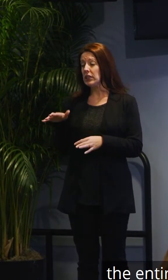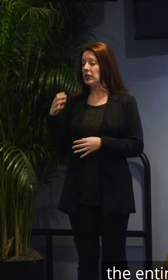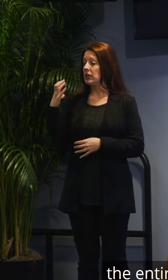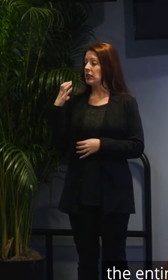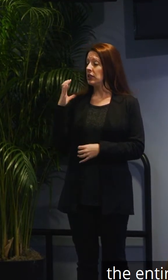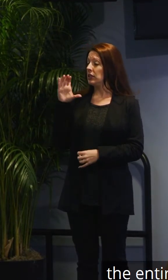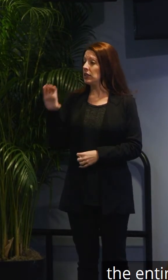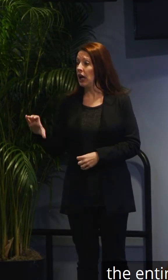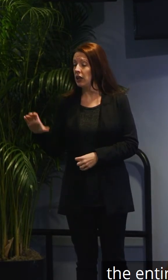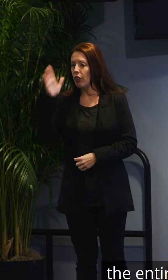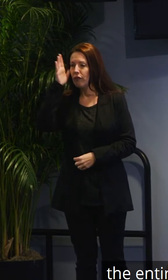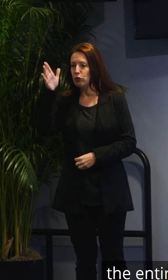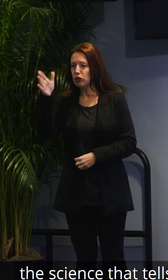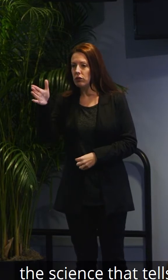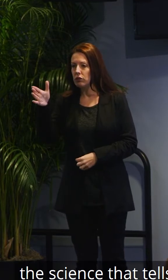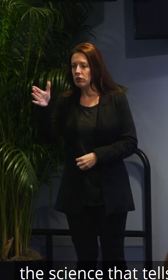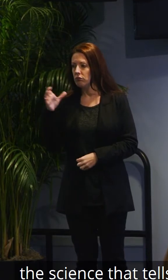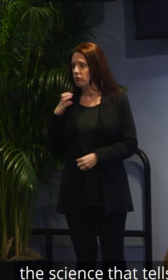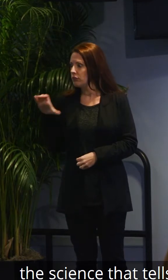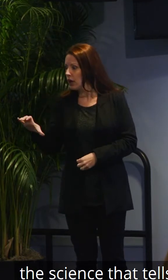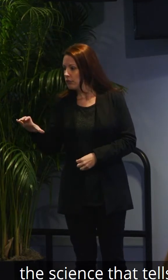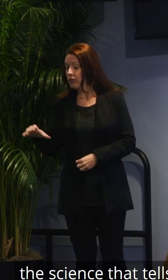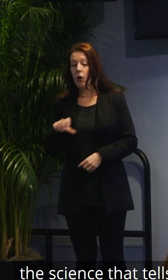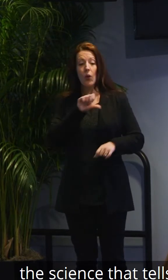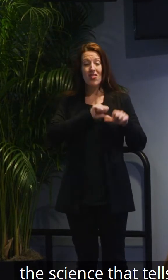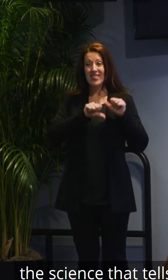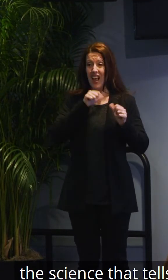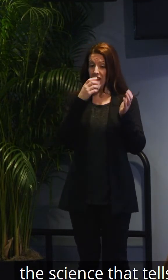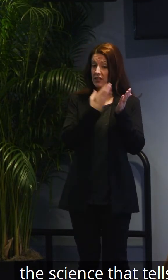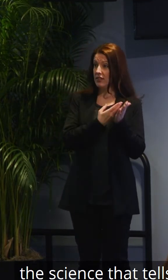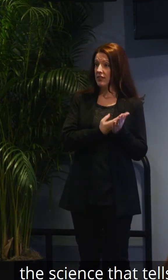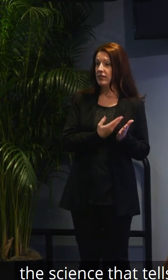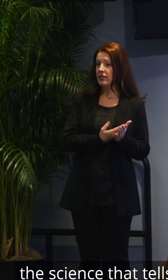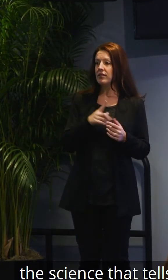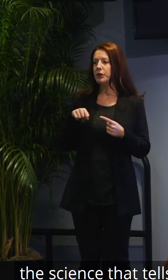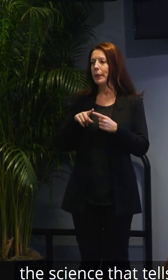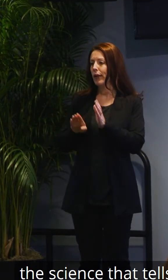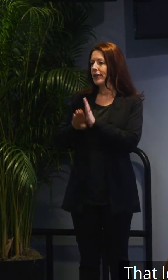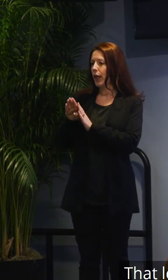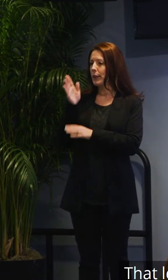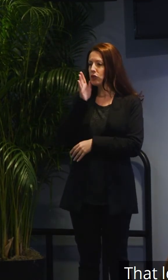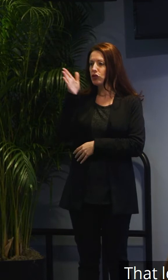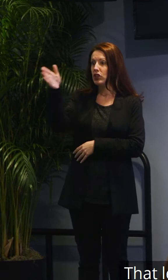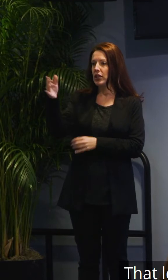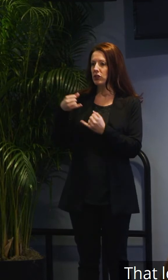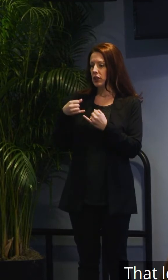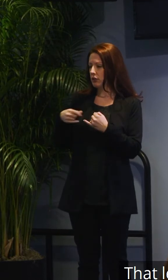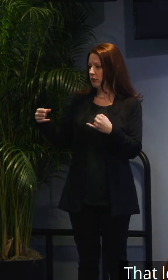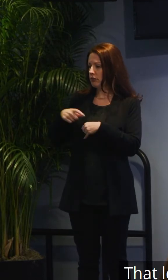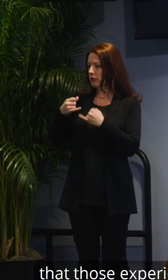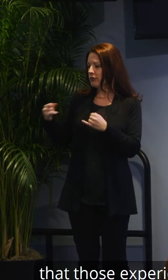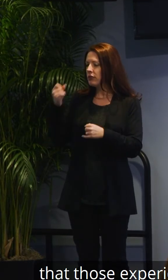entire future and have ignored the science that tells us about developmental trajectories, that learning is